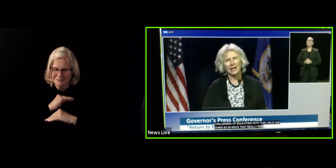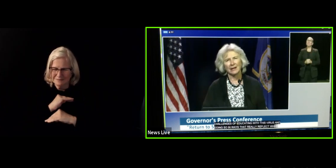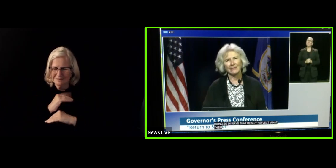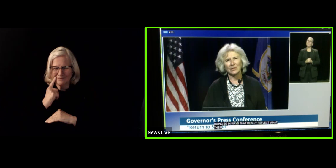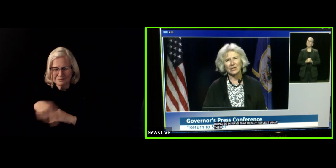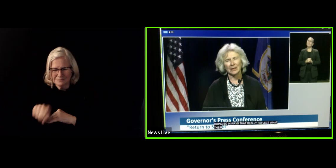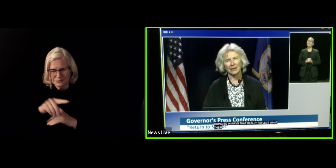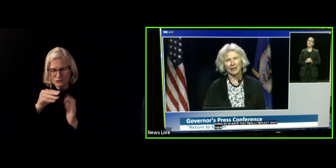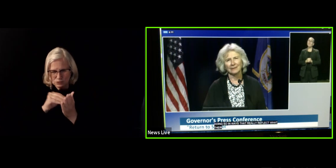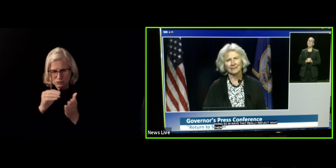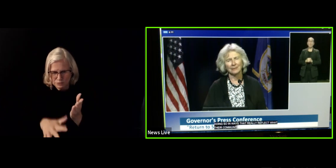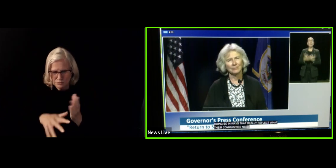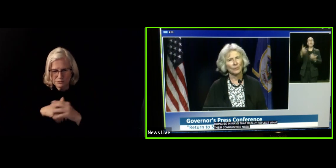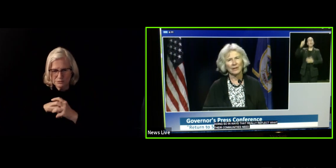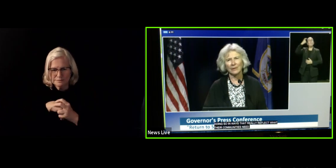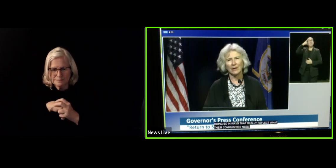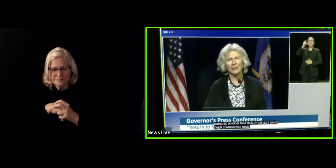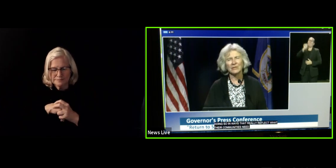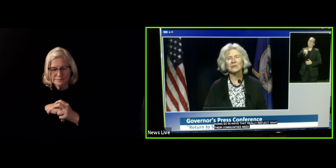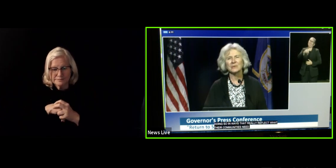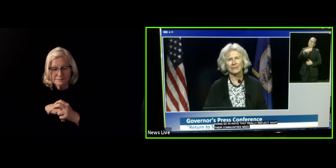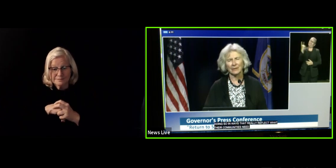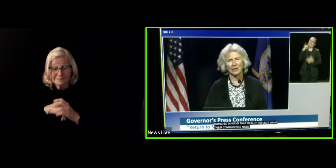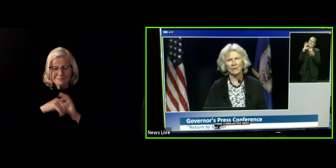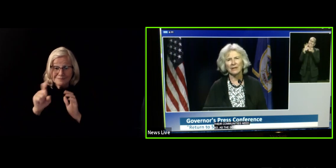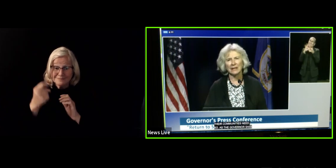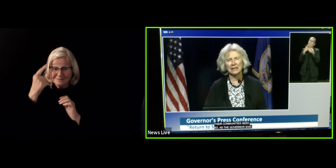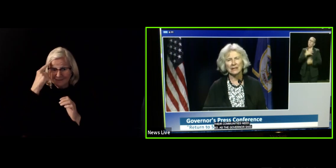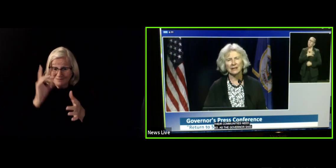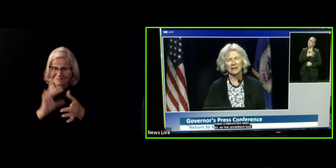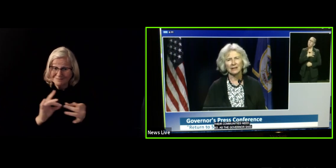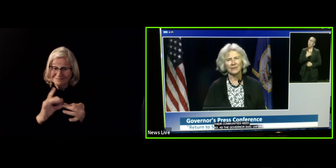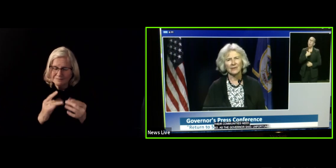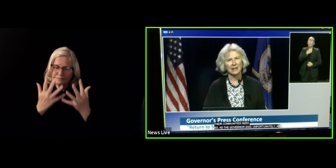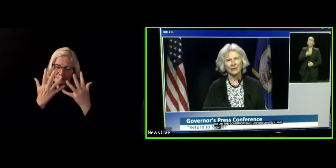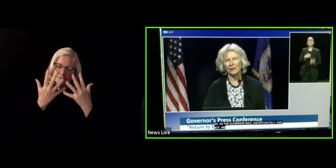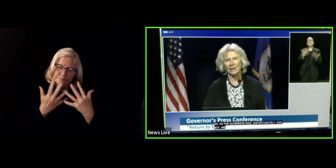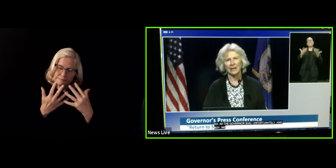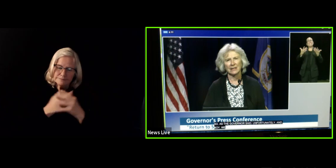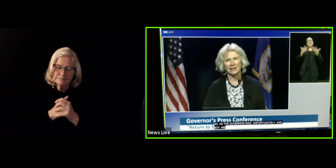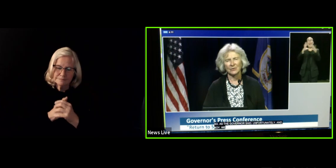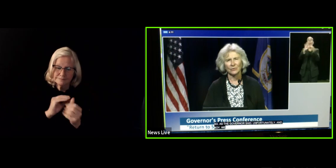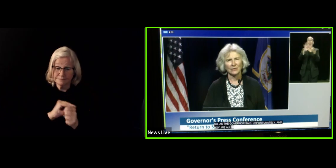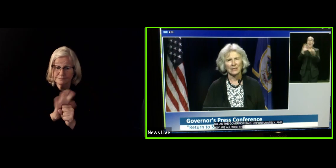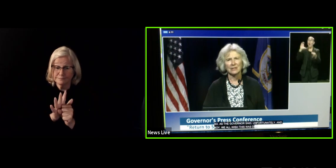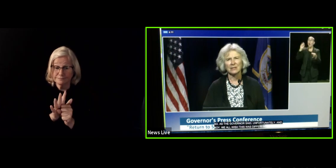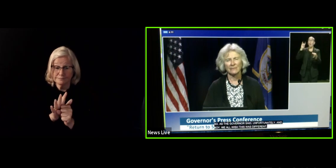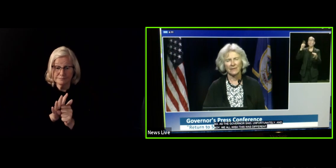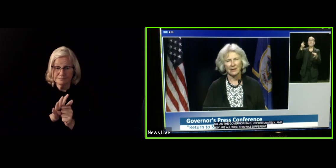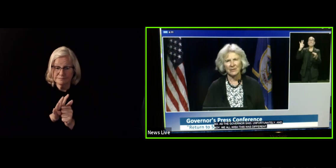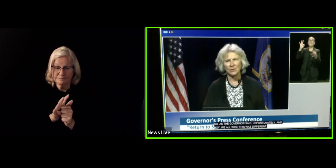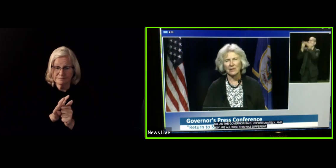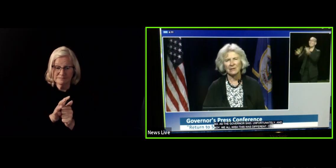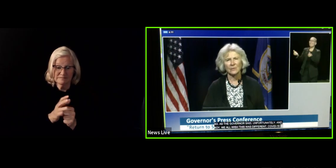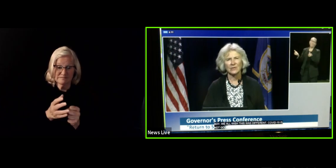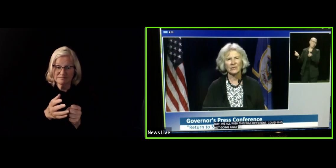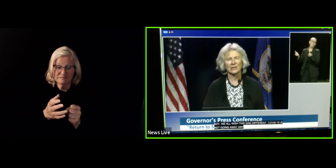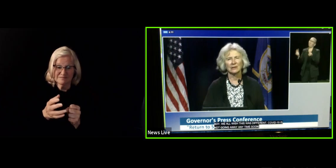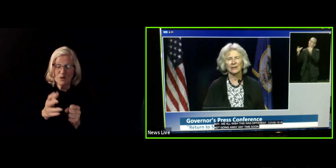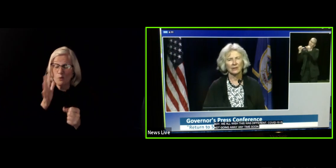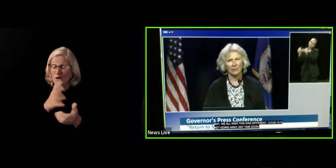said, unfortunately, and boy, we all wish this was different, COVID-19 is not going away anytime soon. It is still very much with us.